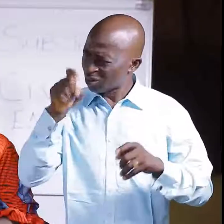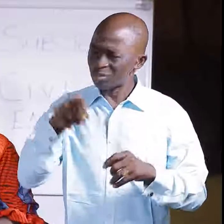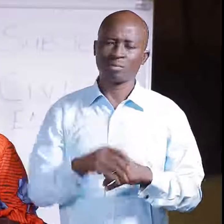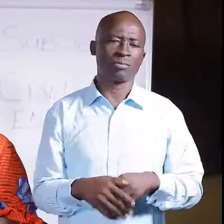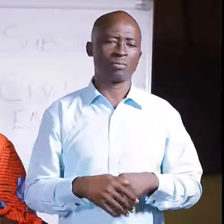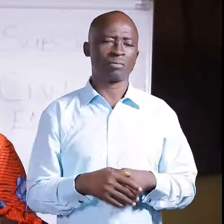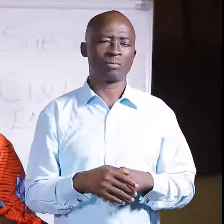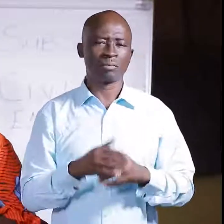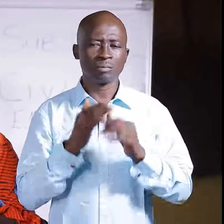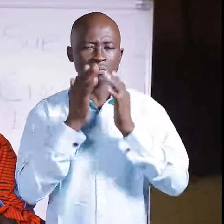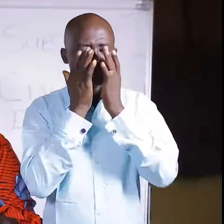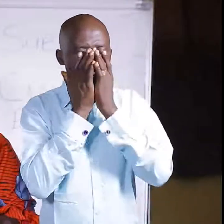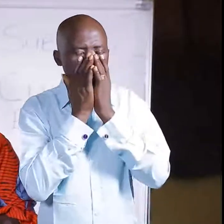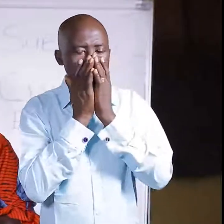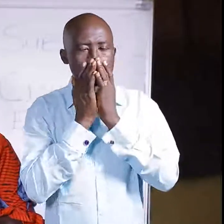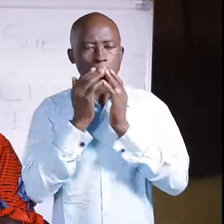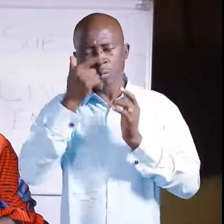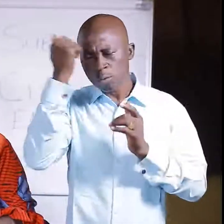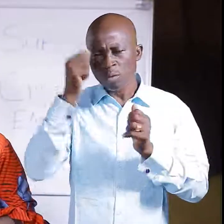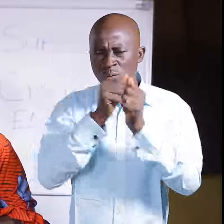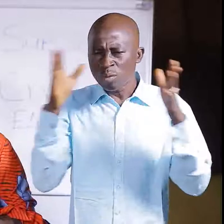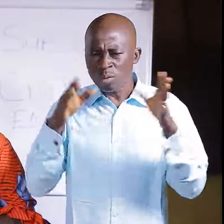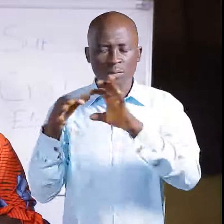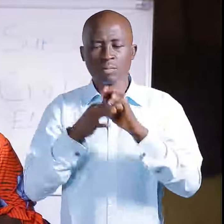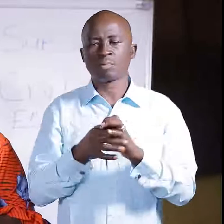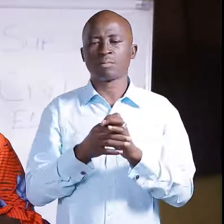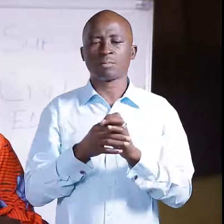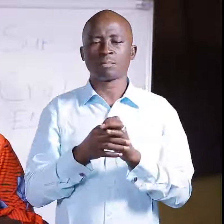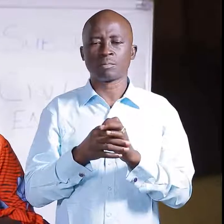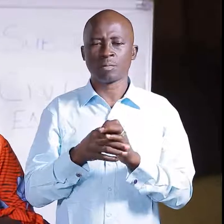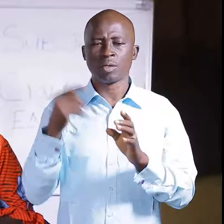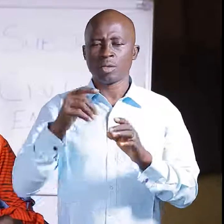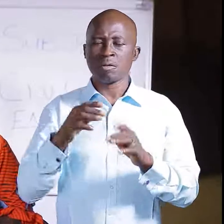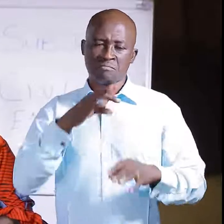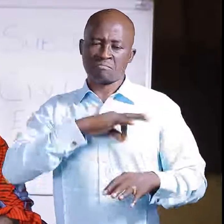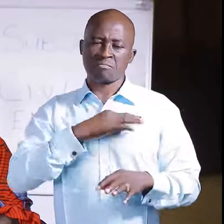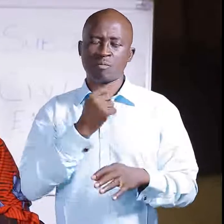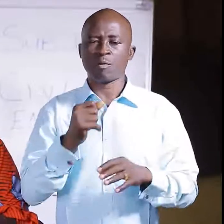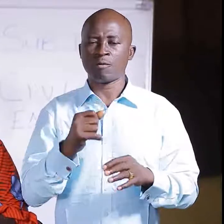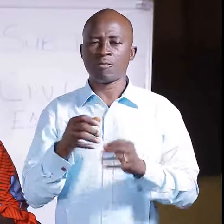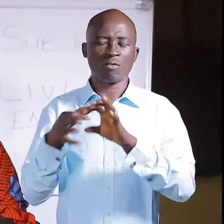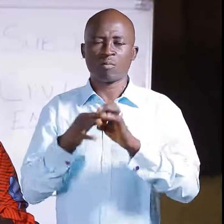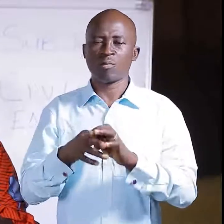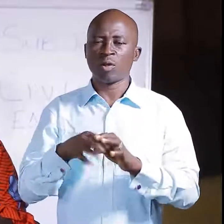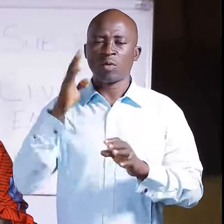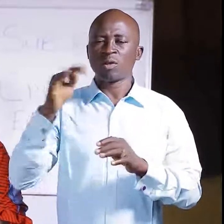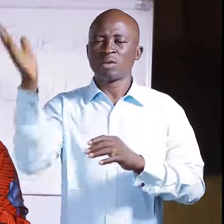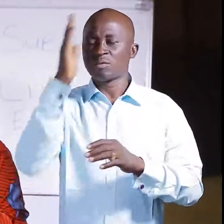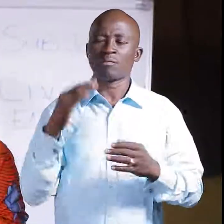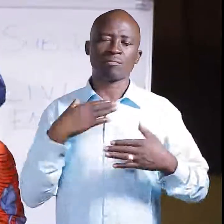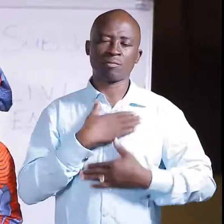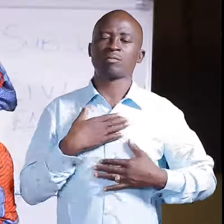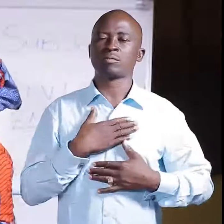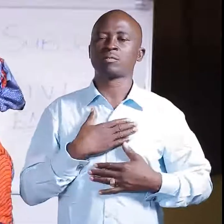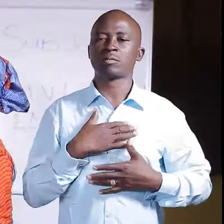necessary. Because without cooperation, the benefit of cooperation will not be enjoyed. And that